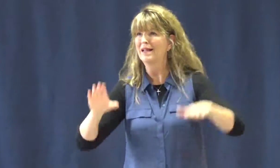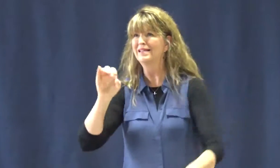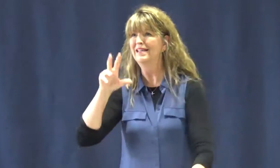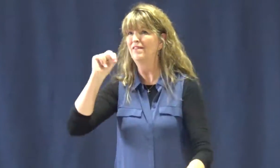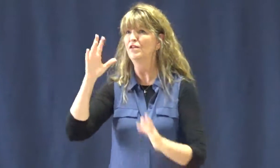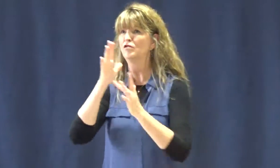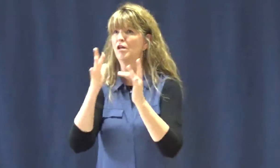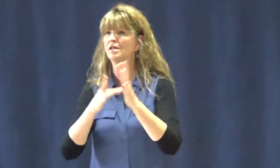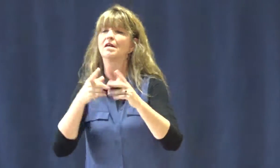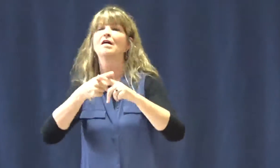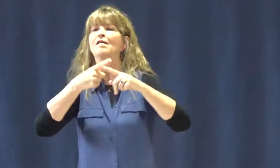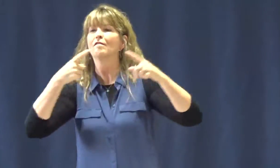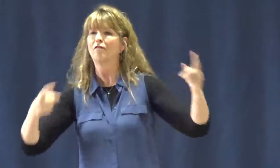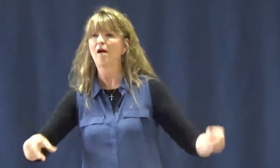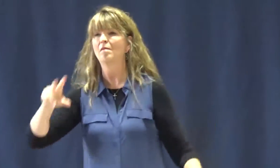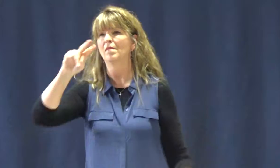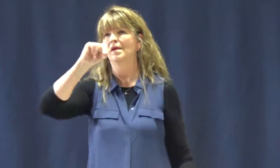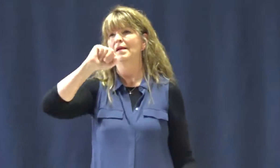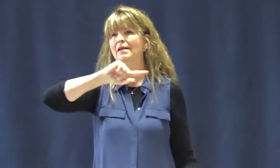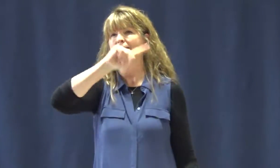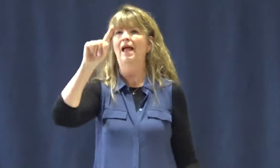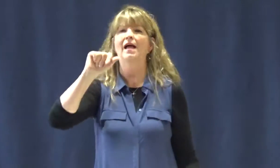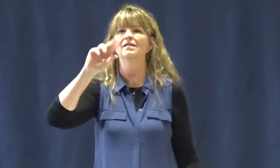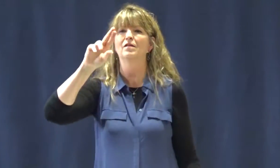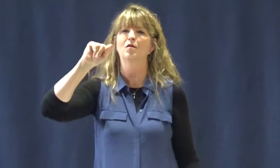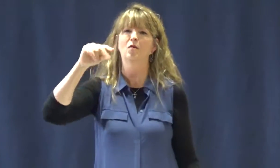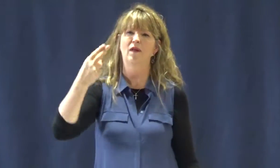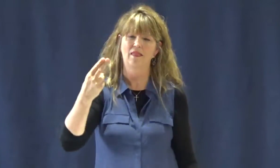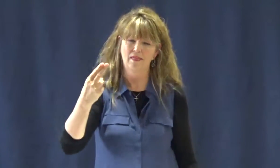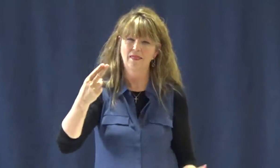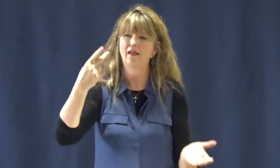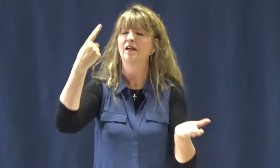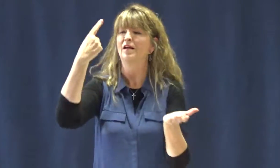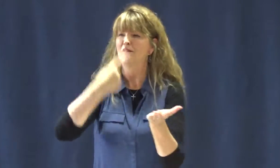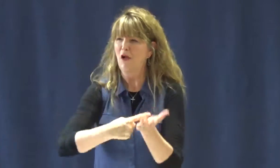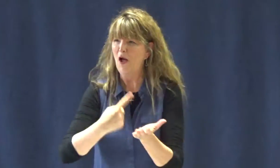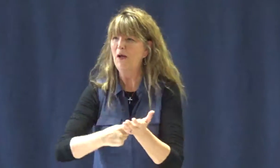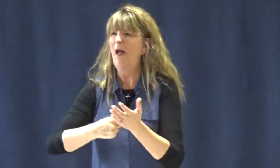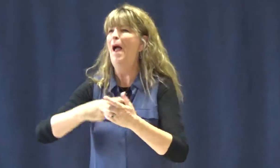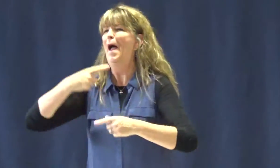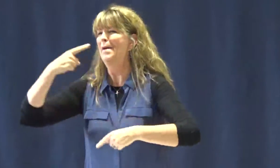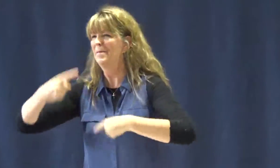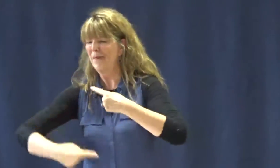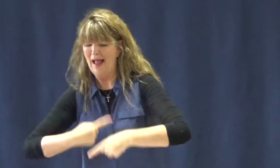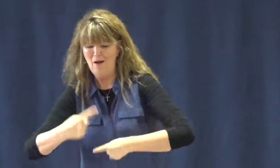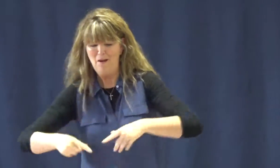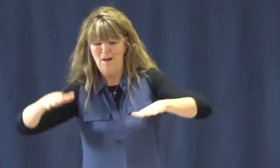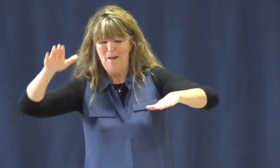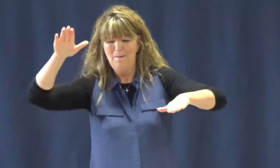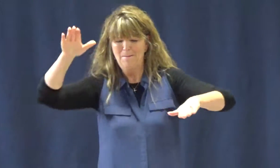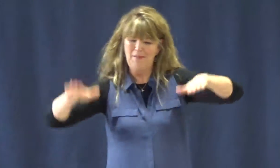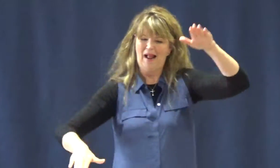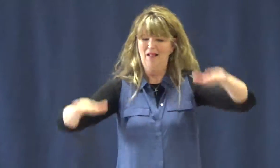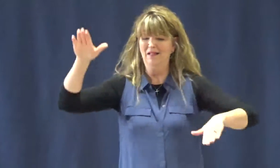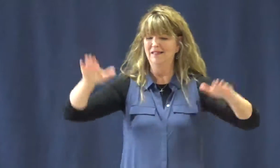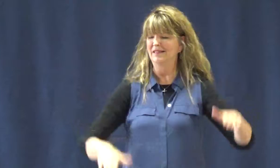discuss balance. Even Jesus from Nazareth, he talked about